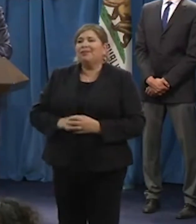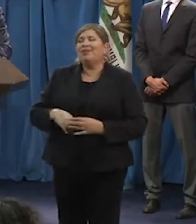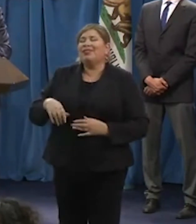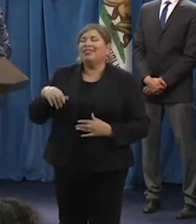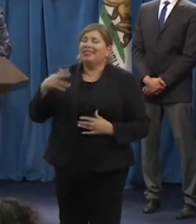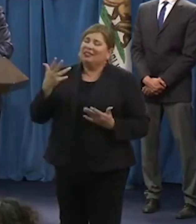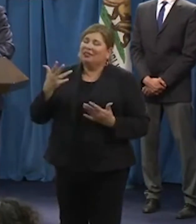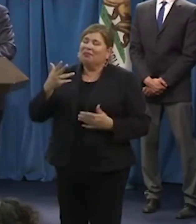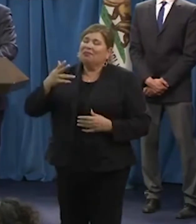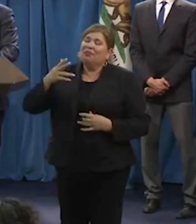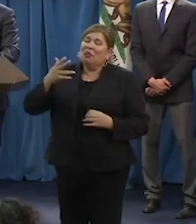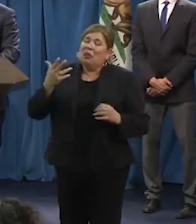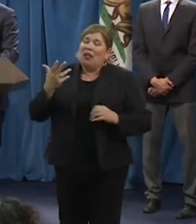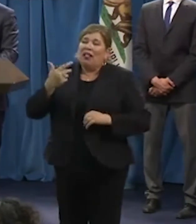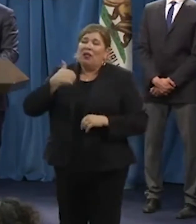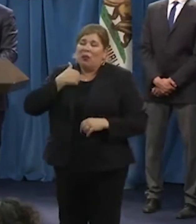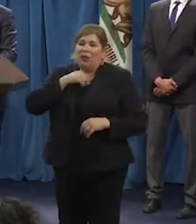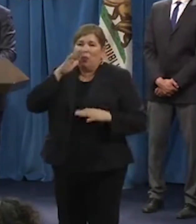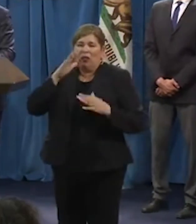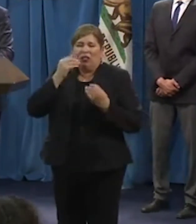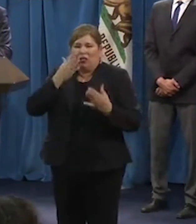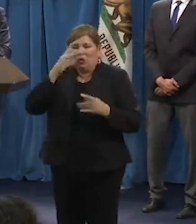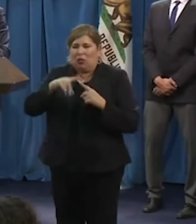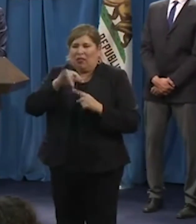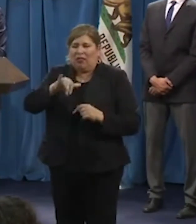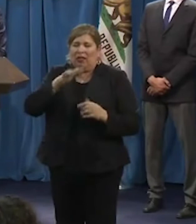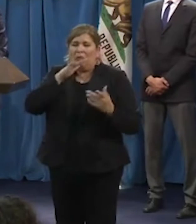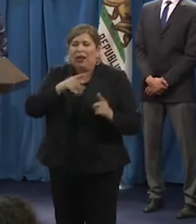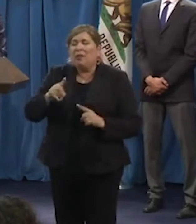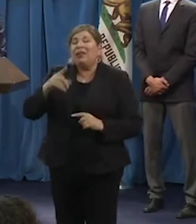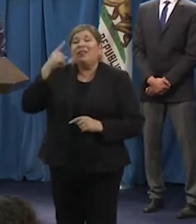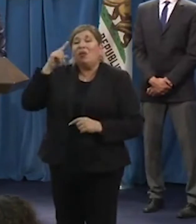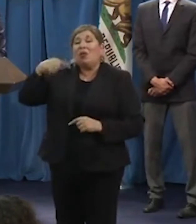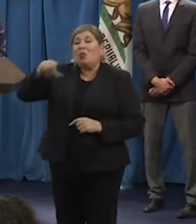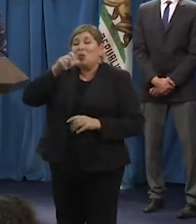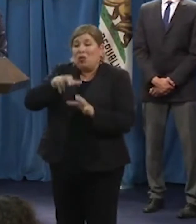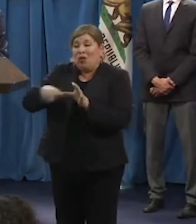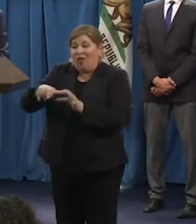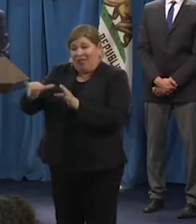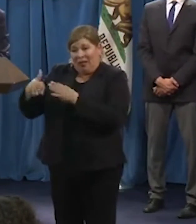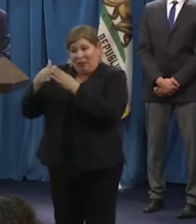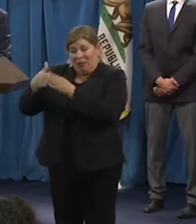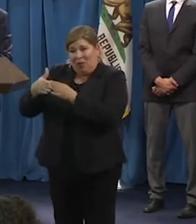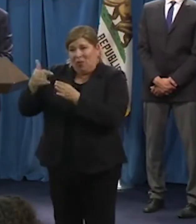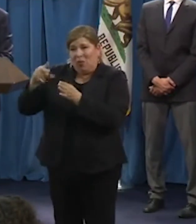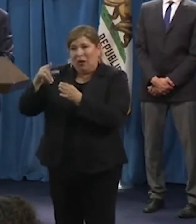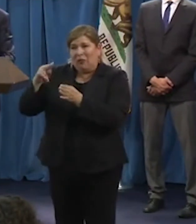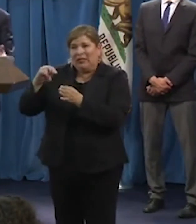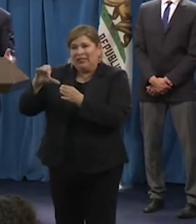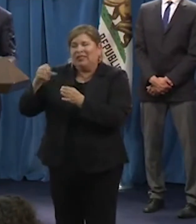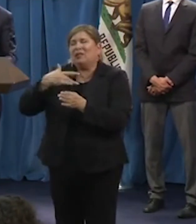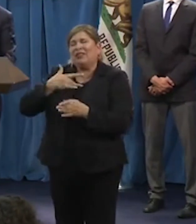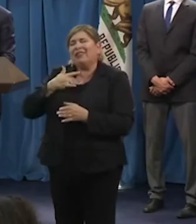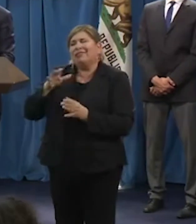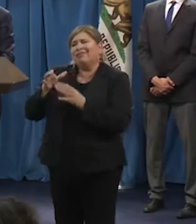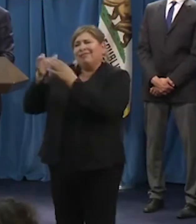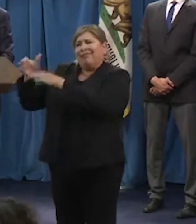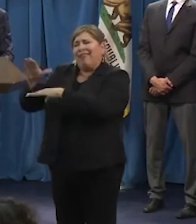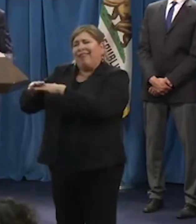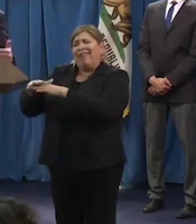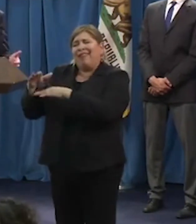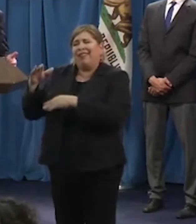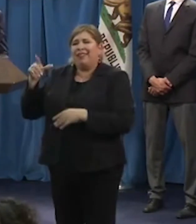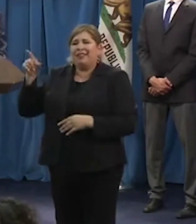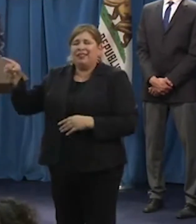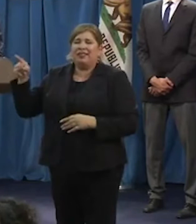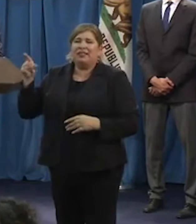on the Grand Princess. We felt they should be quarantined on the military basis. Not everyone felt that way. There were some health officials that felt they